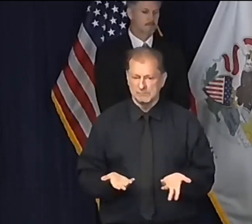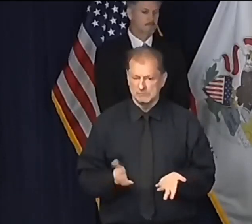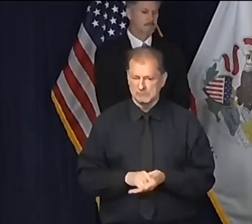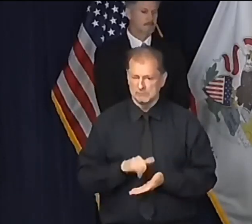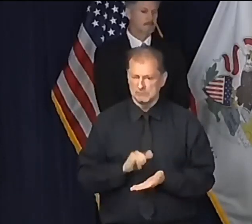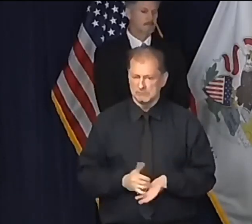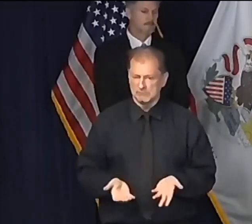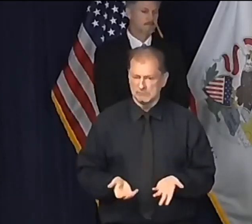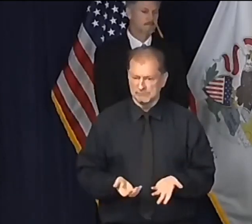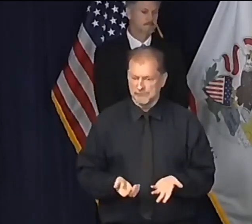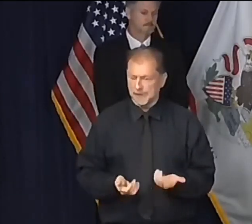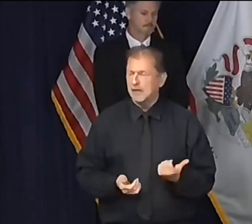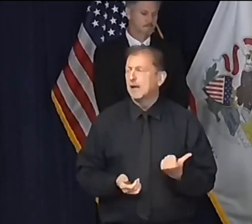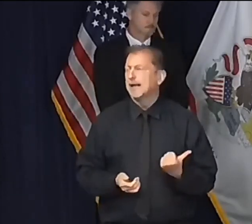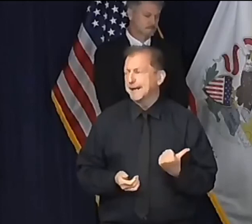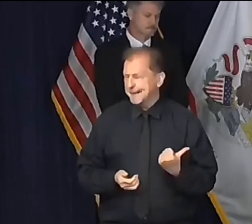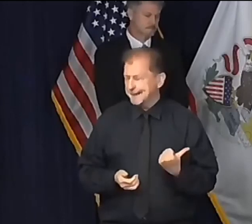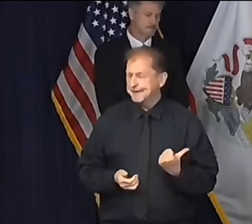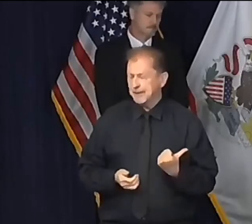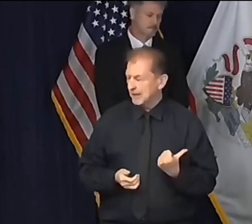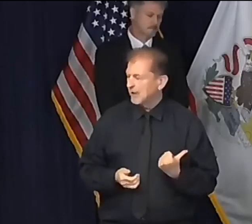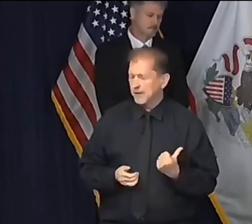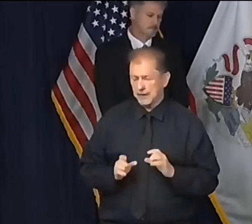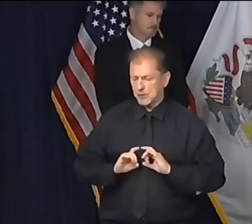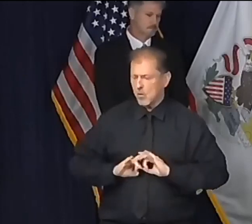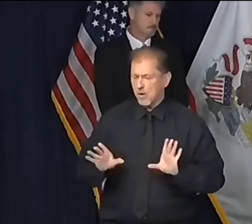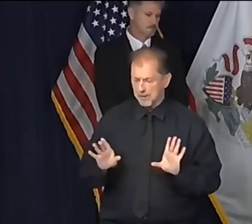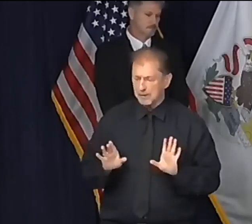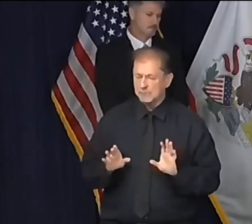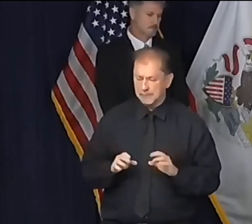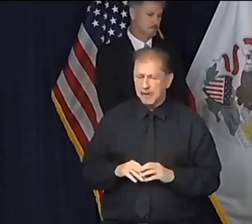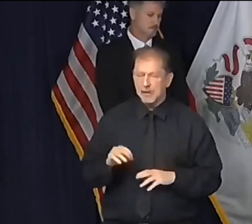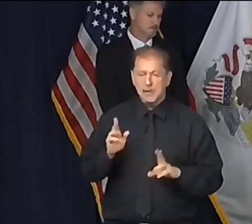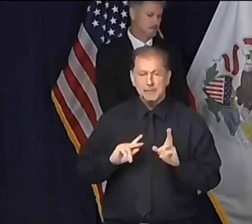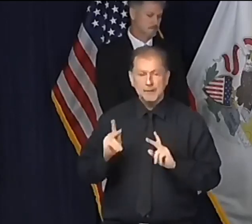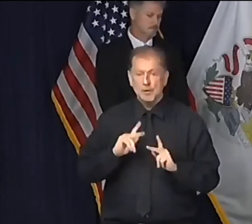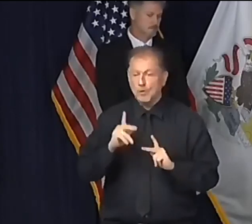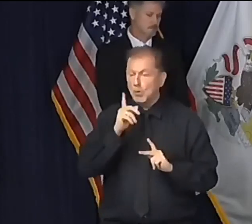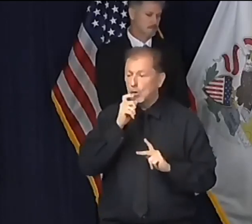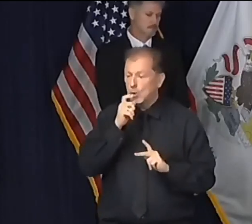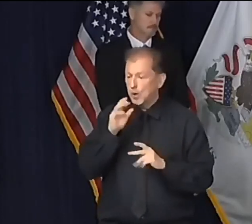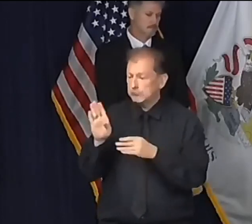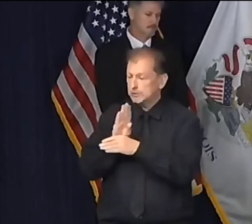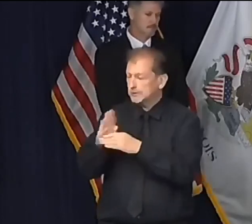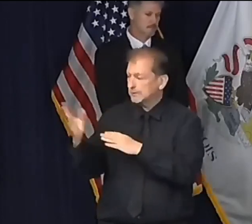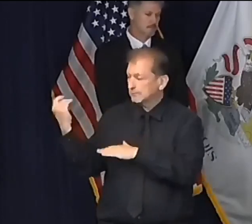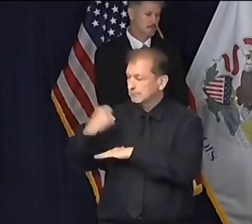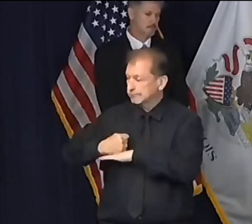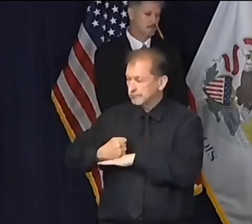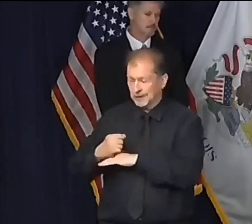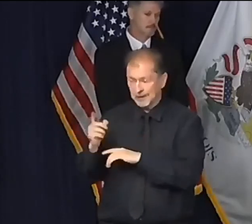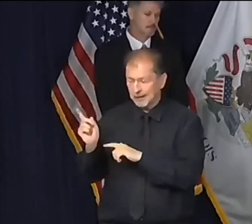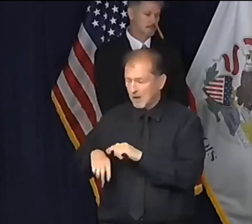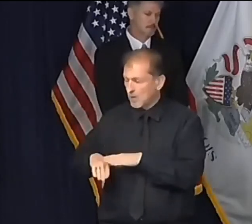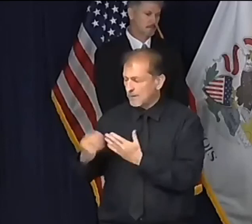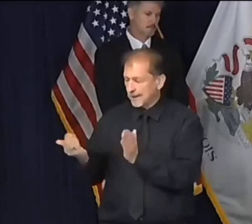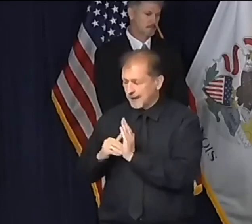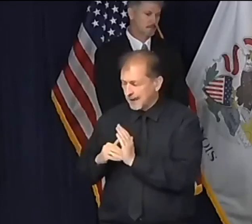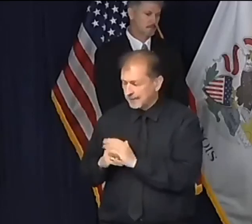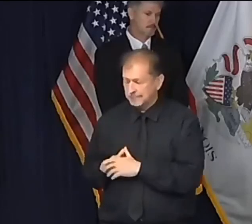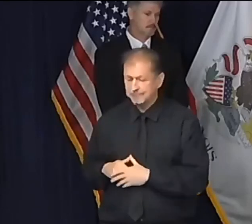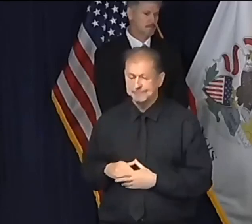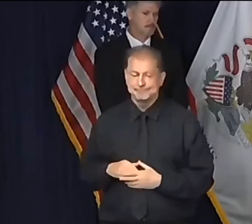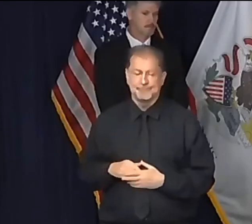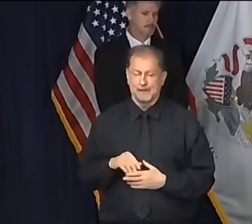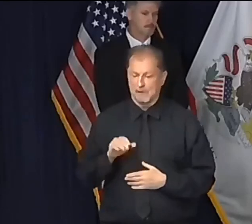It's devastating. It's devastating for the people who've closed their businesses. It's devastating for the people who worked at those